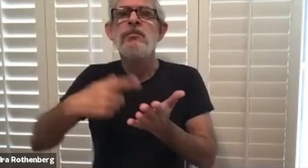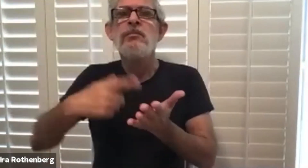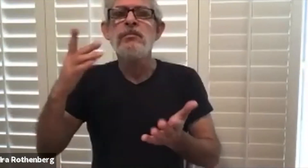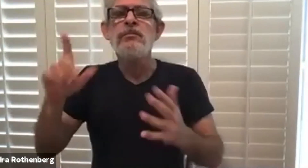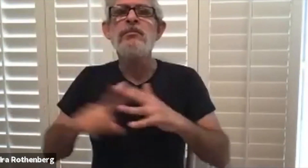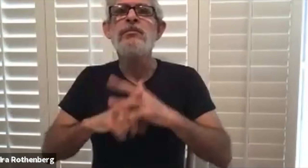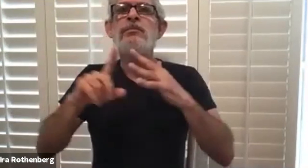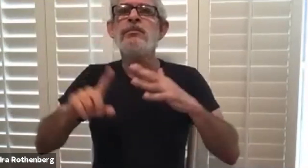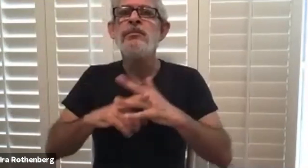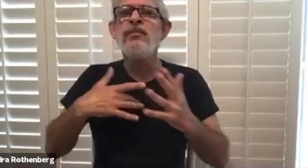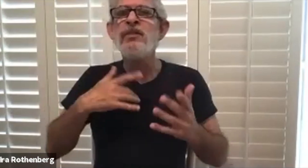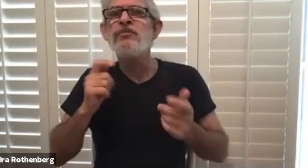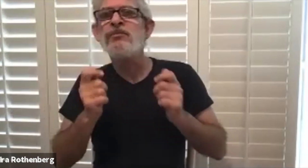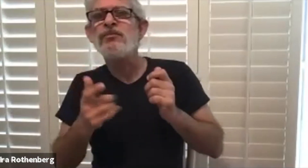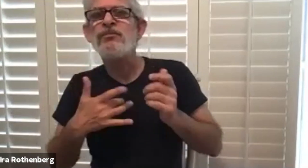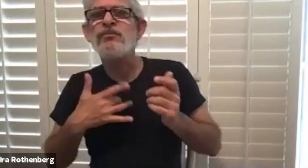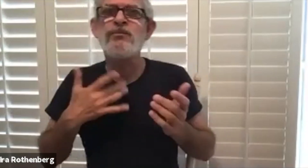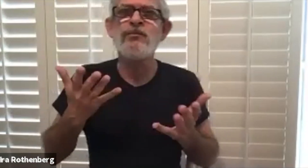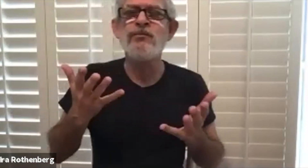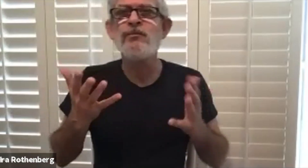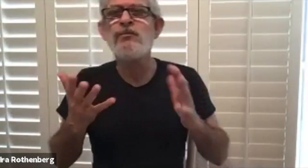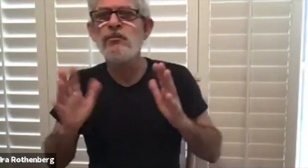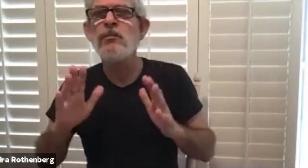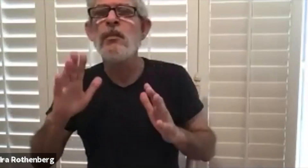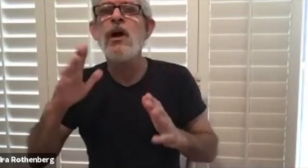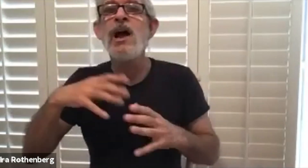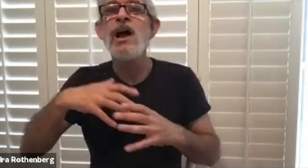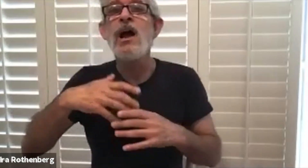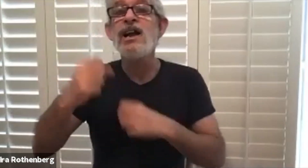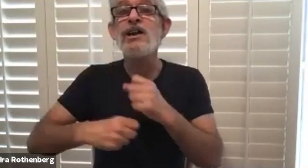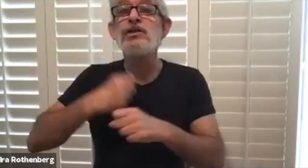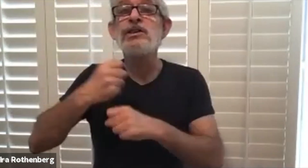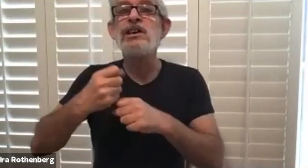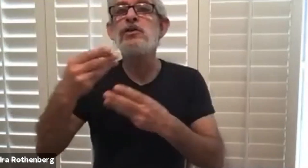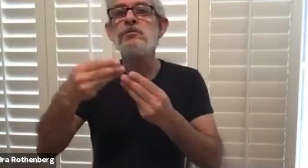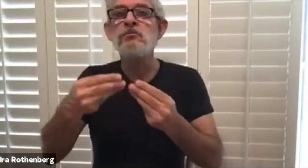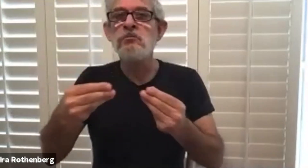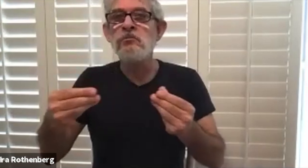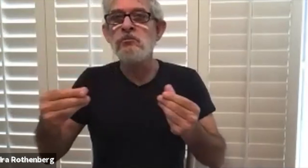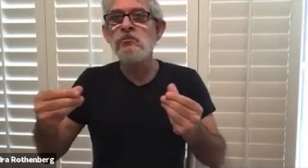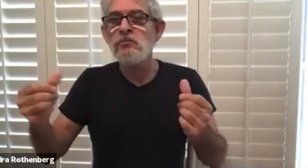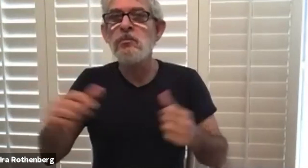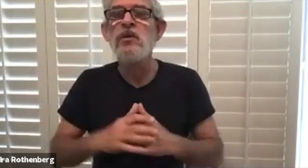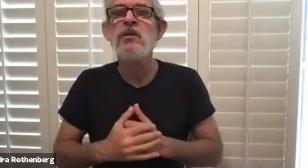while, she would feel a little bit off sorts, and as the years went